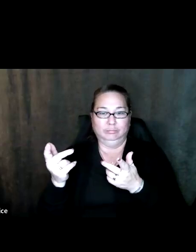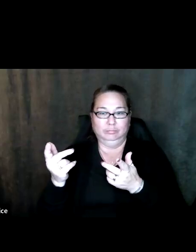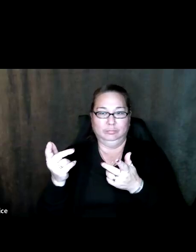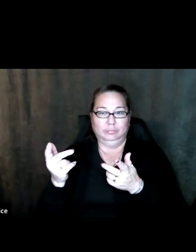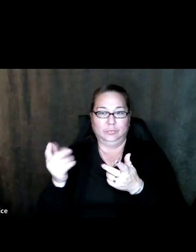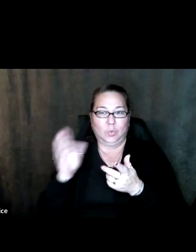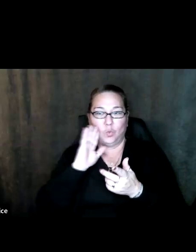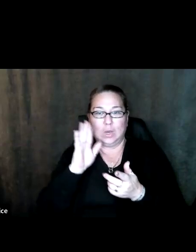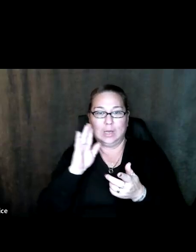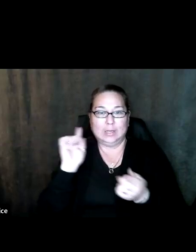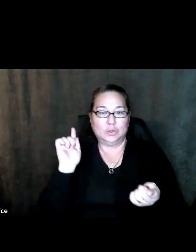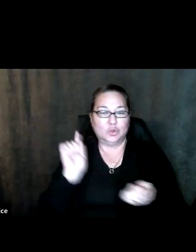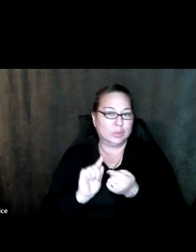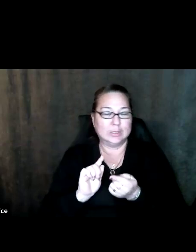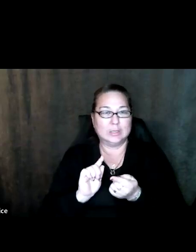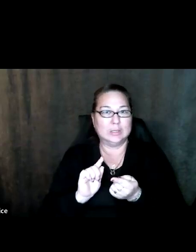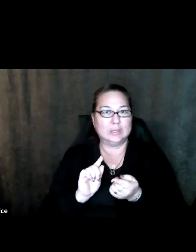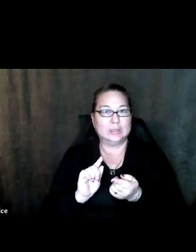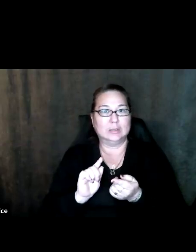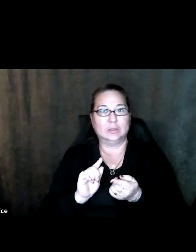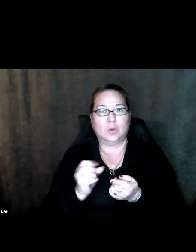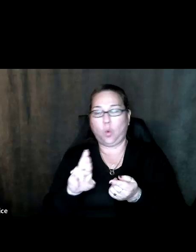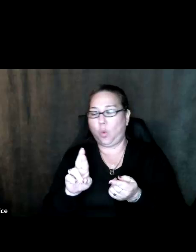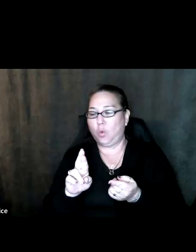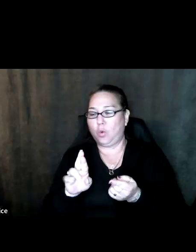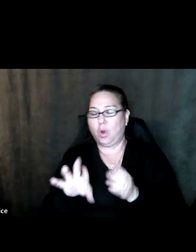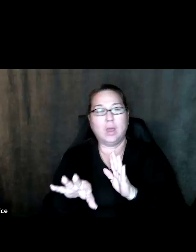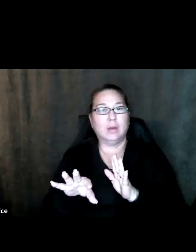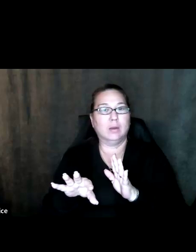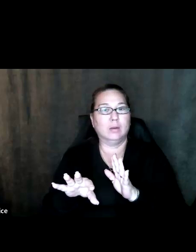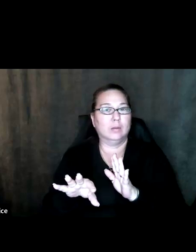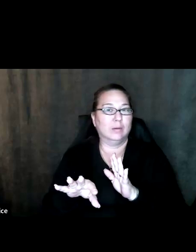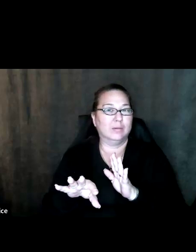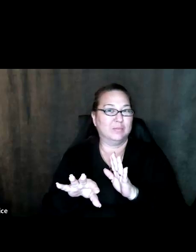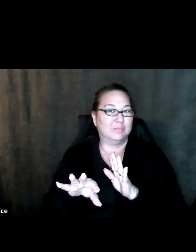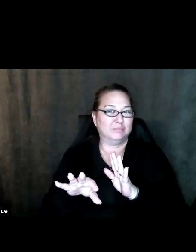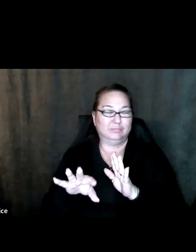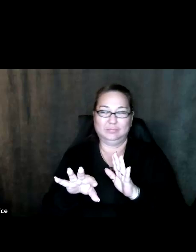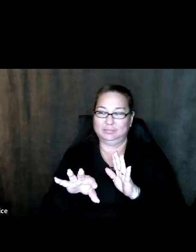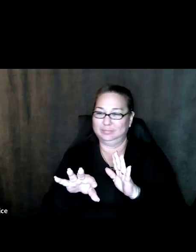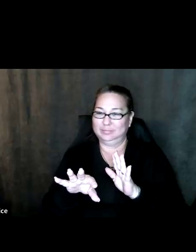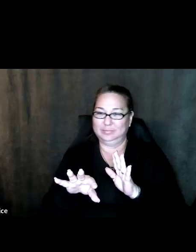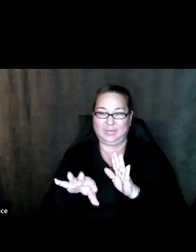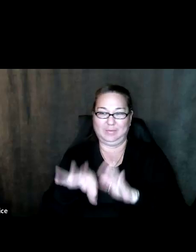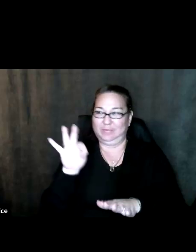decrease or find way to ameliorate this problem.